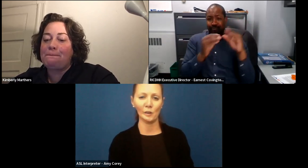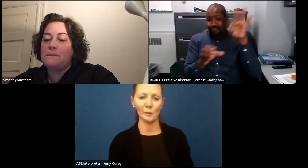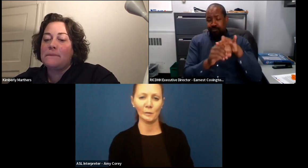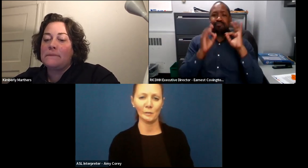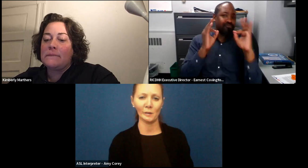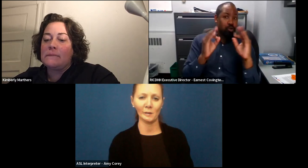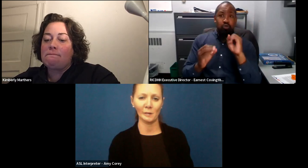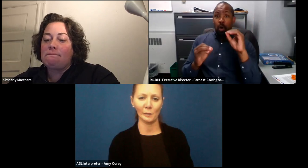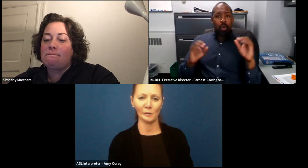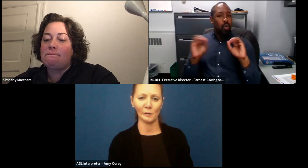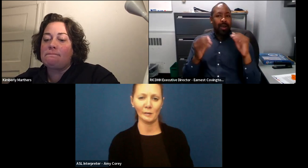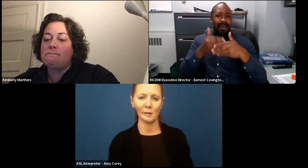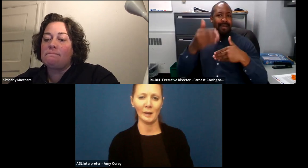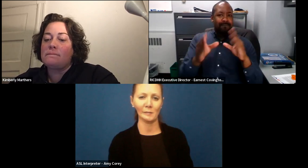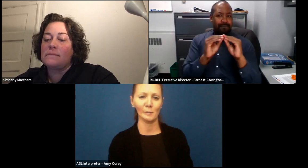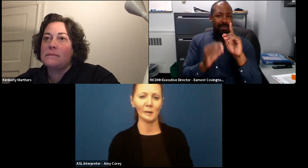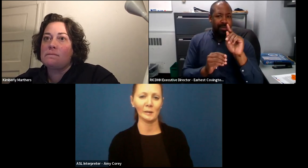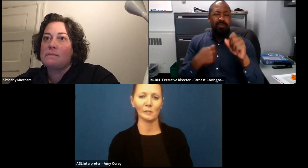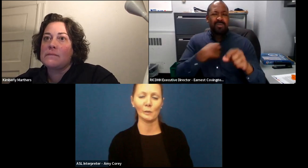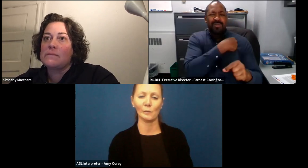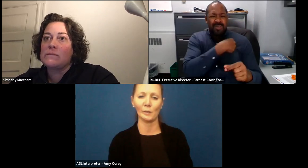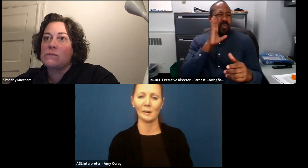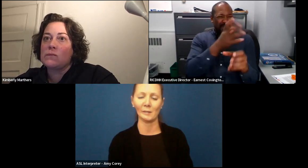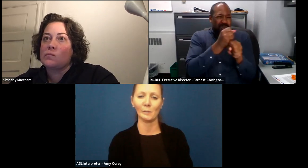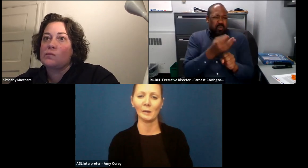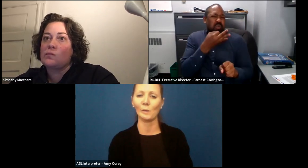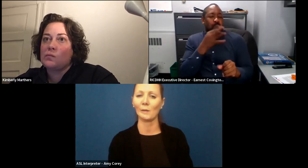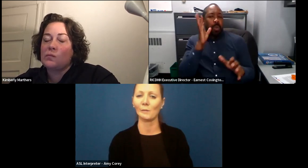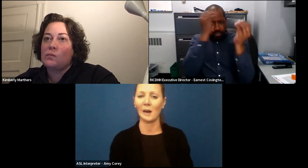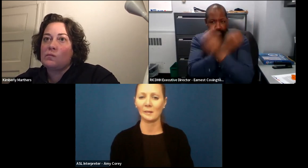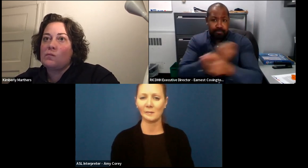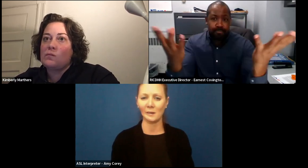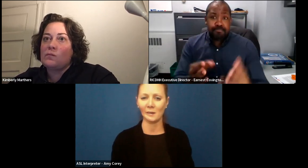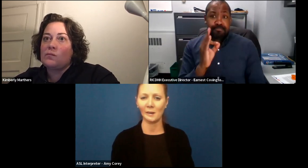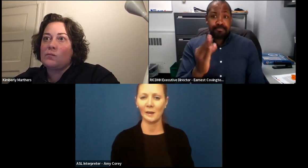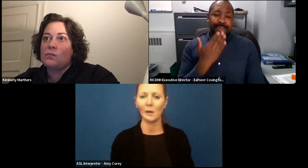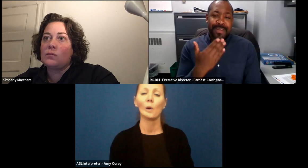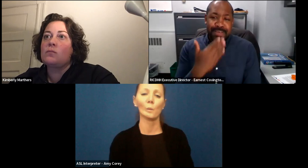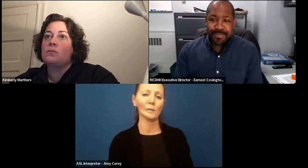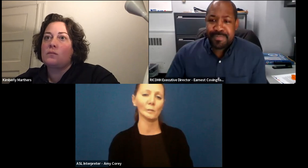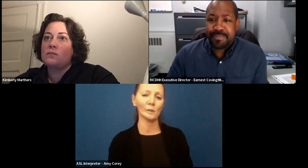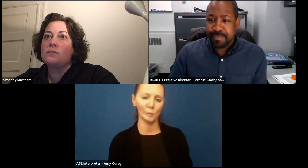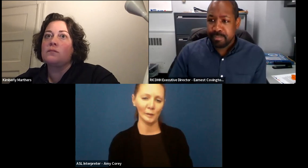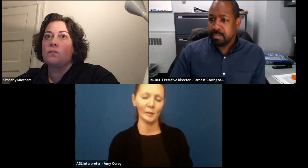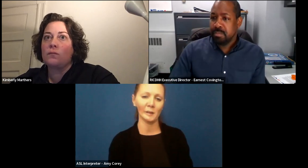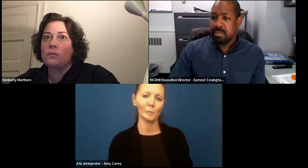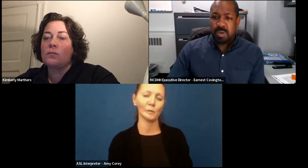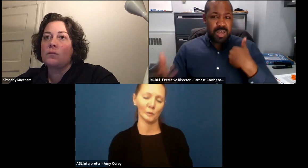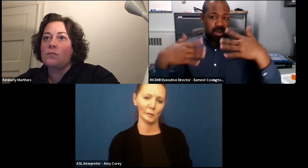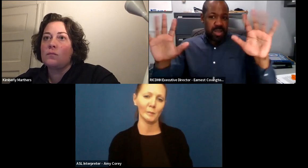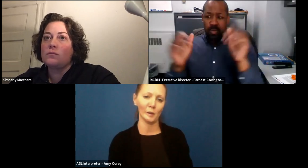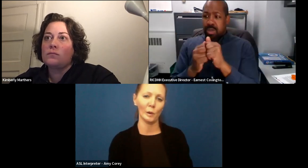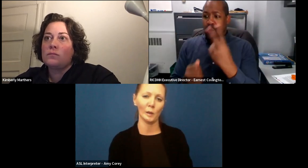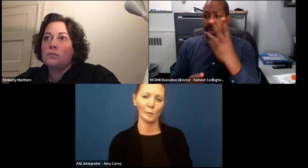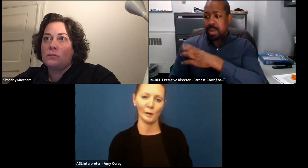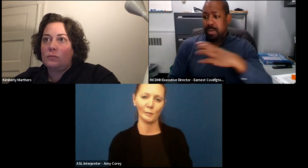new chairperson and secretary at the last meeting. So for the next meeting, we have not set a date yet. Once we do get that date, we'll